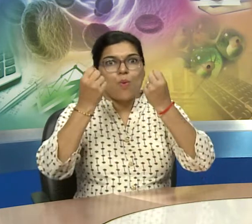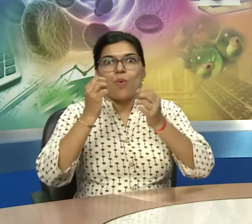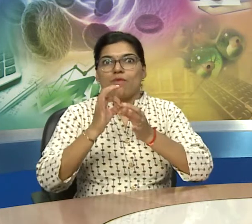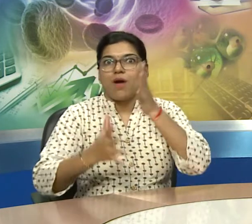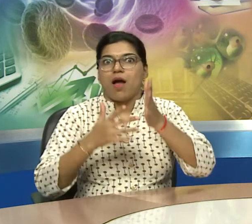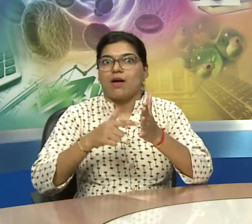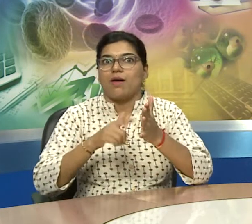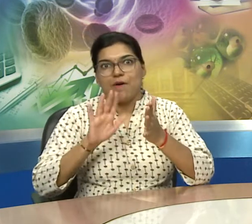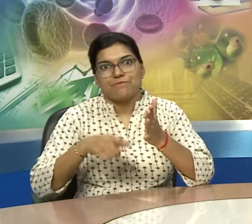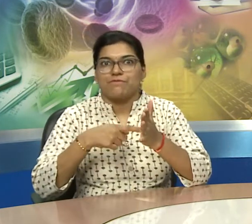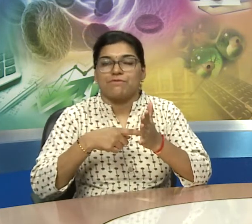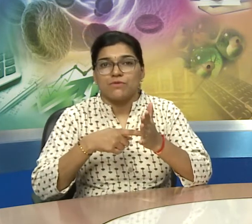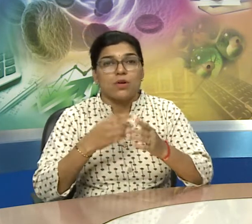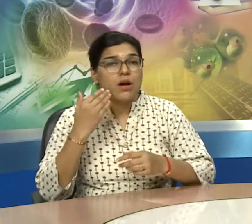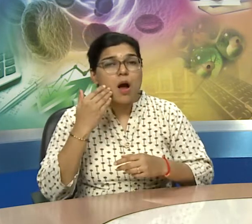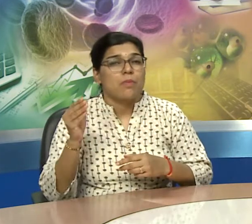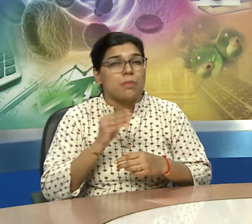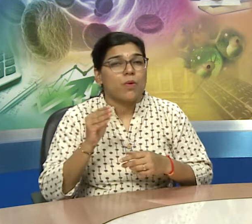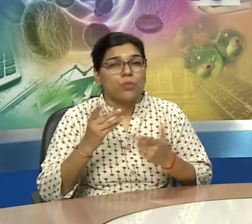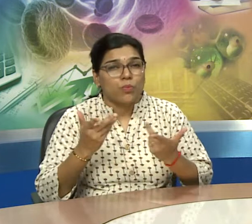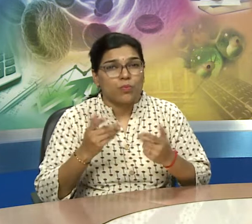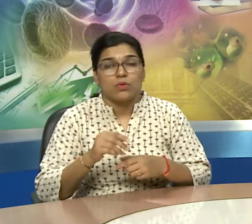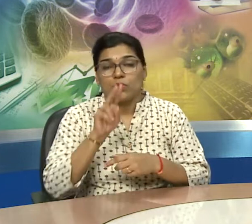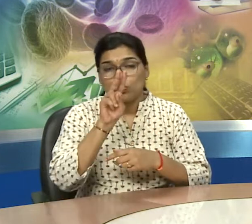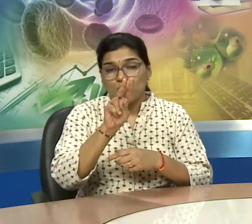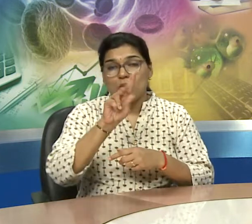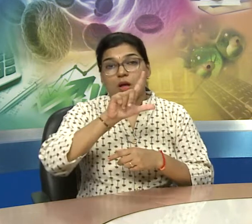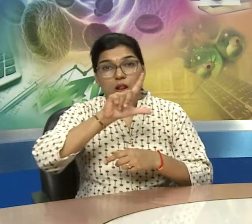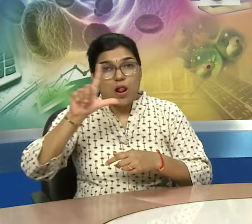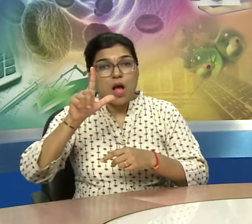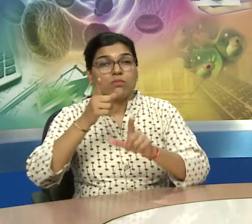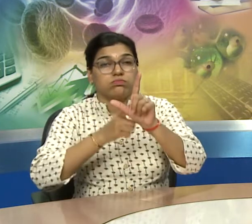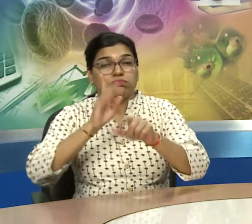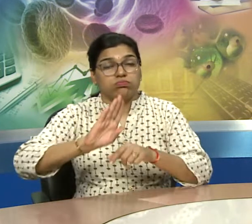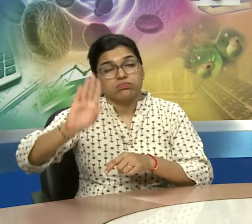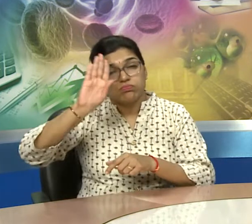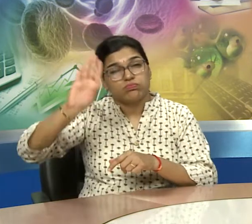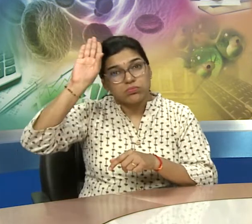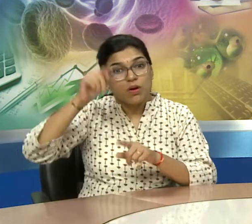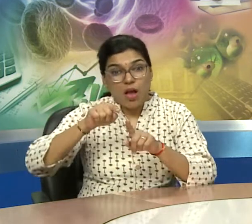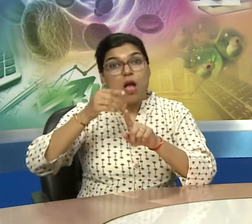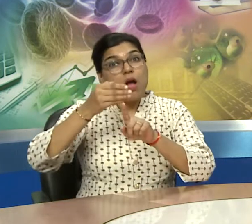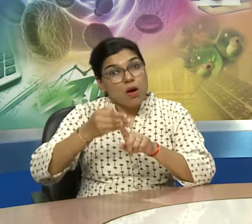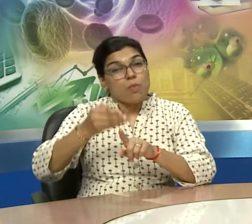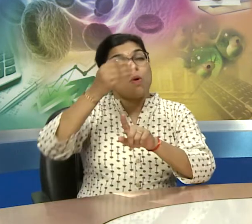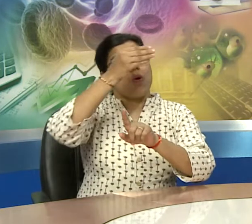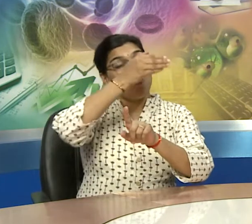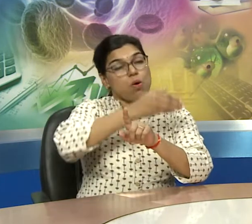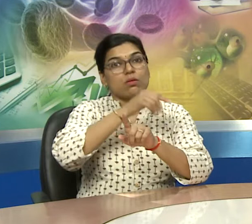There are different stages of human evolution that we will be showing. Here we are talking about